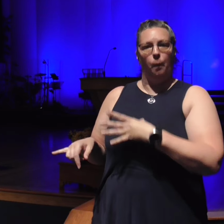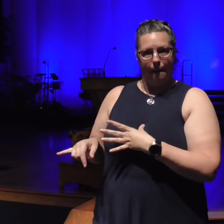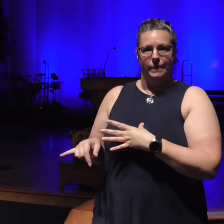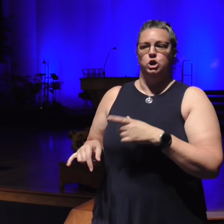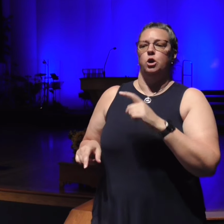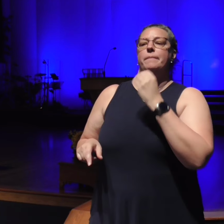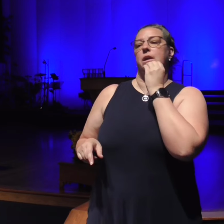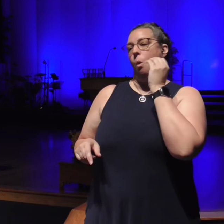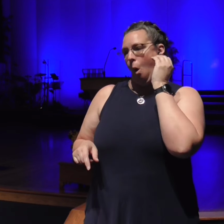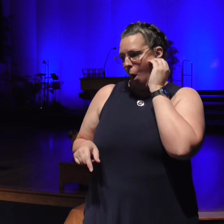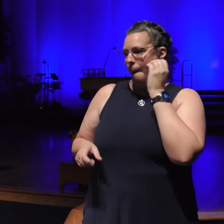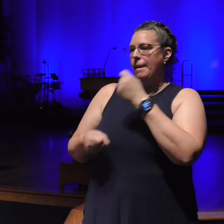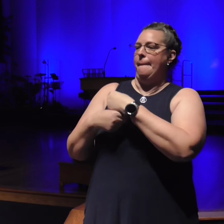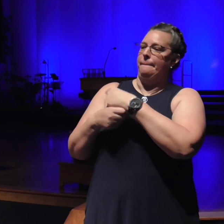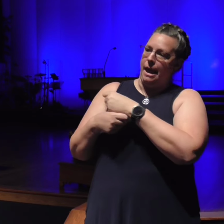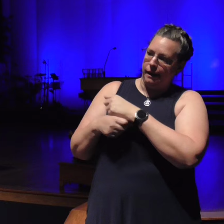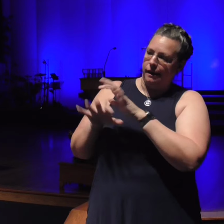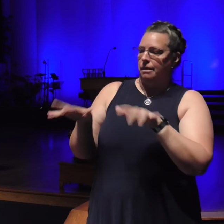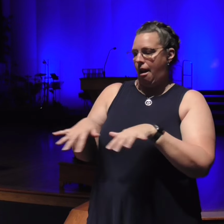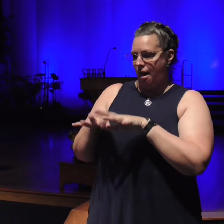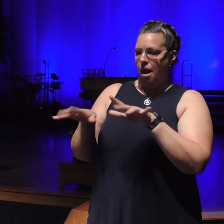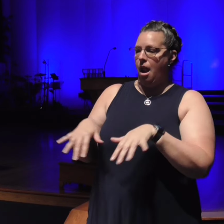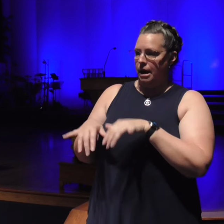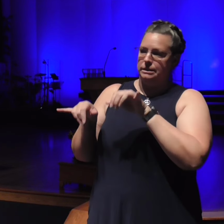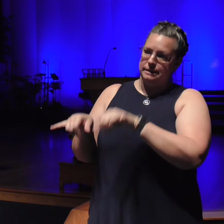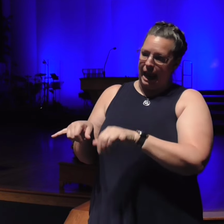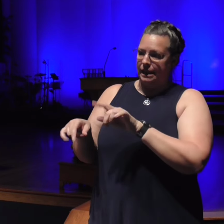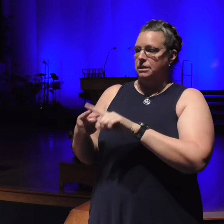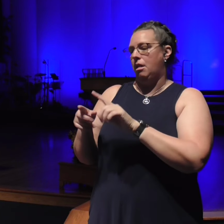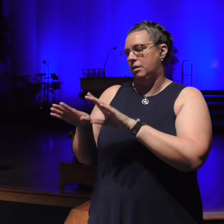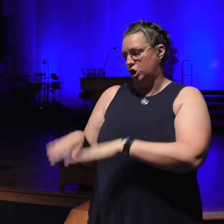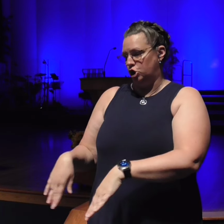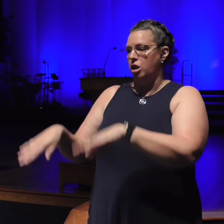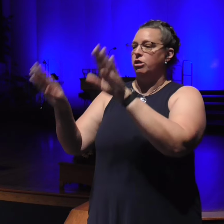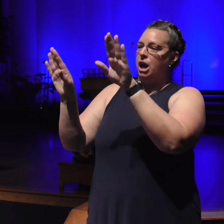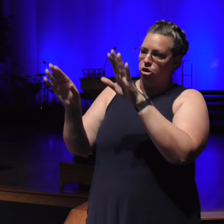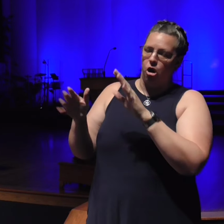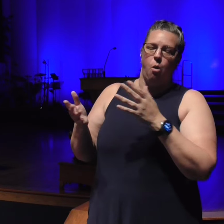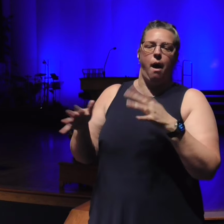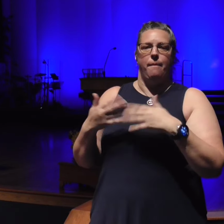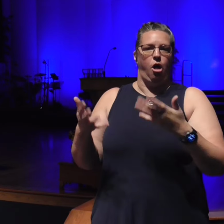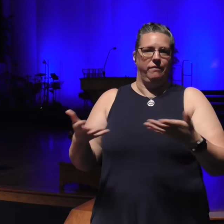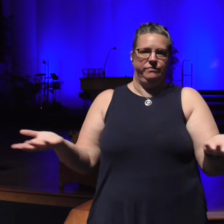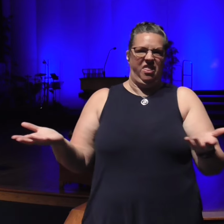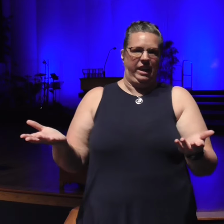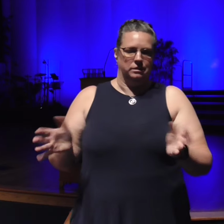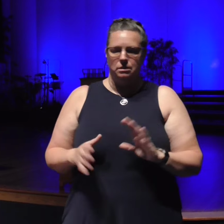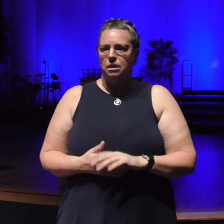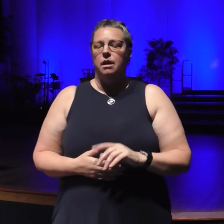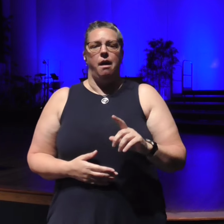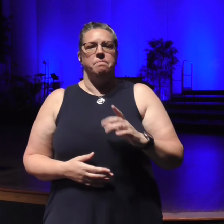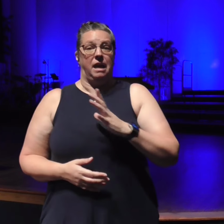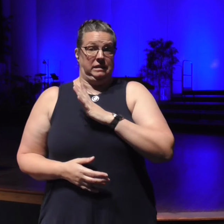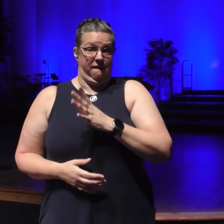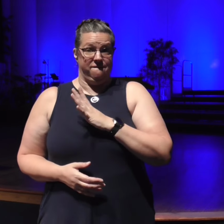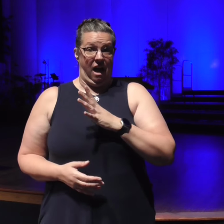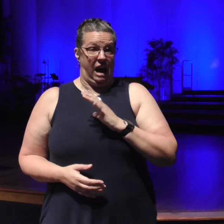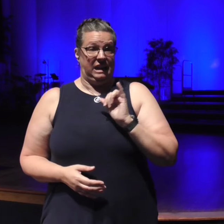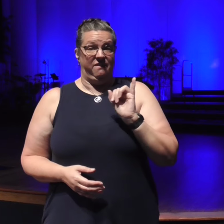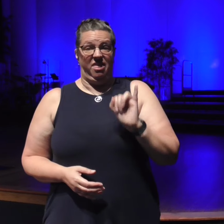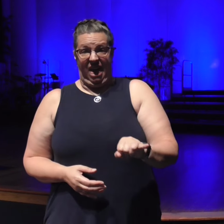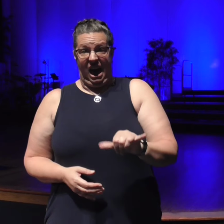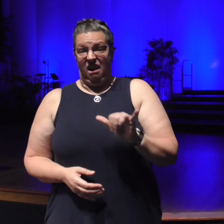be at home. They should be homemakers. They should stay there till their children are raised, whatever that whole thing is. And that's fine if